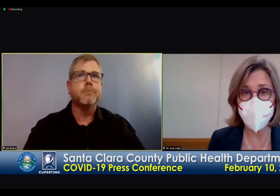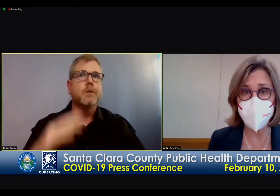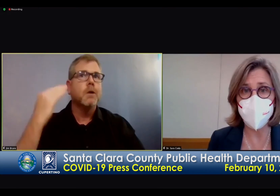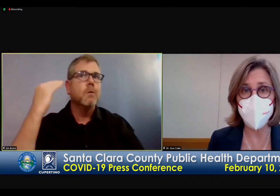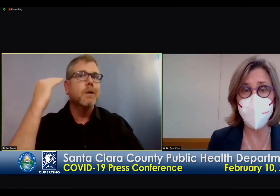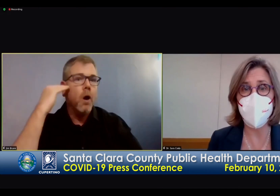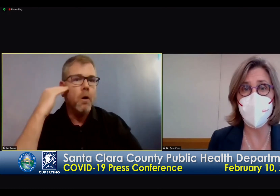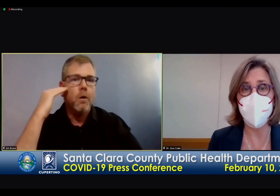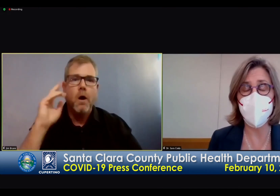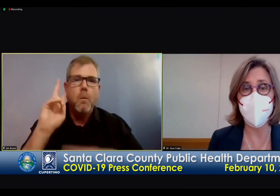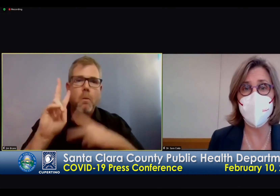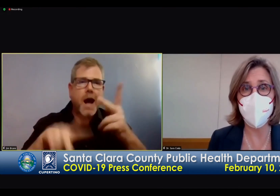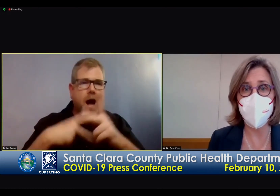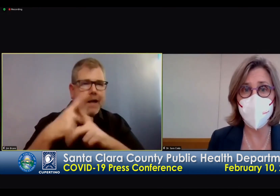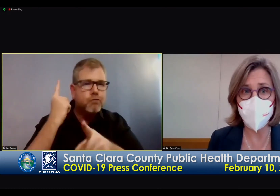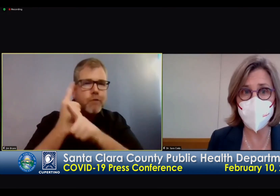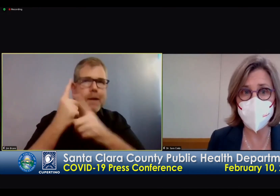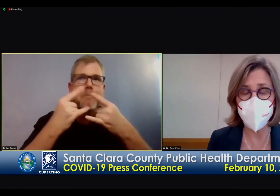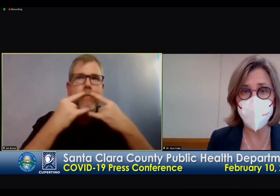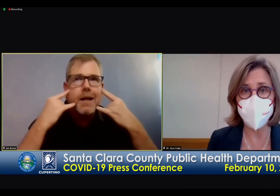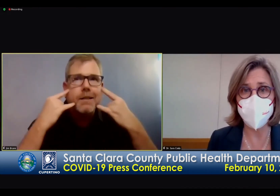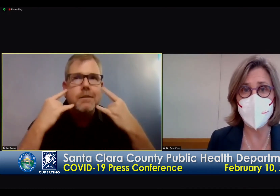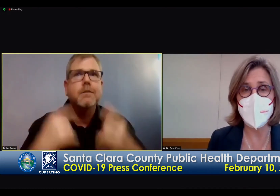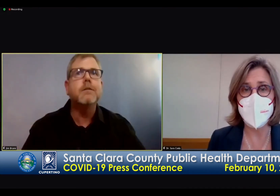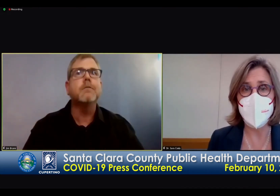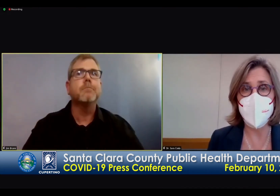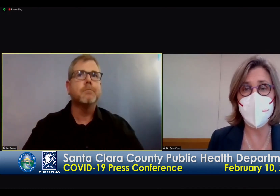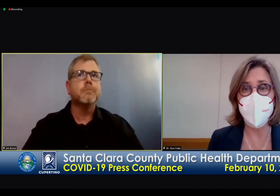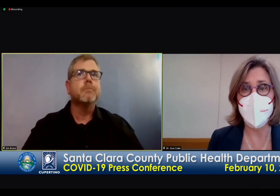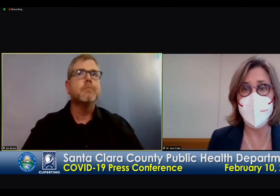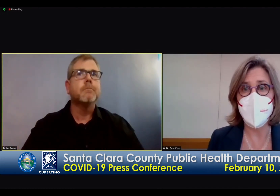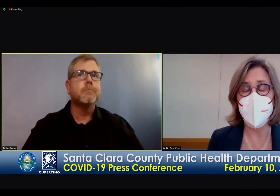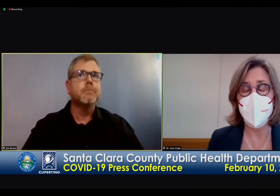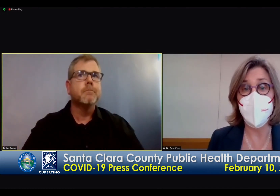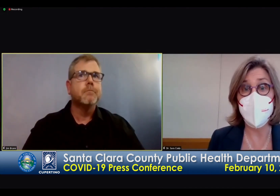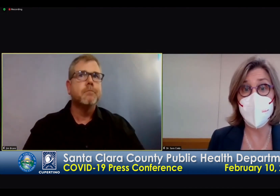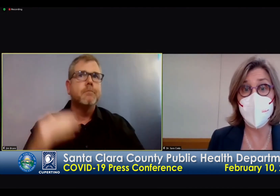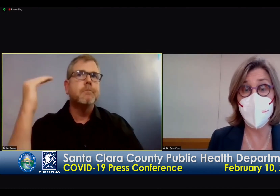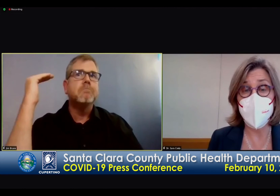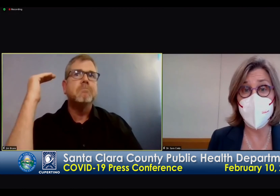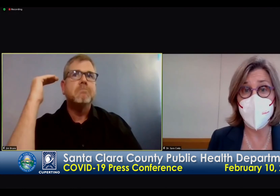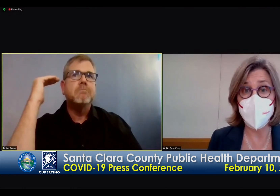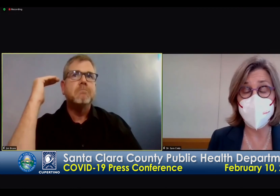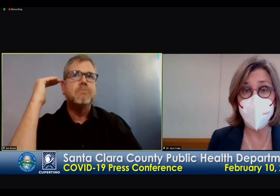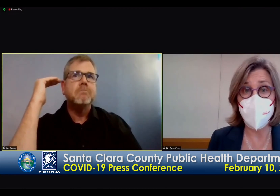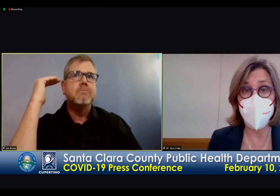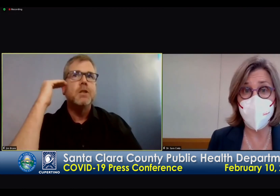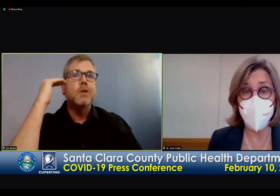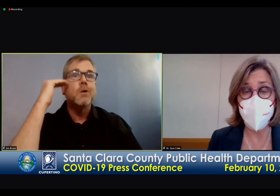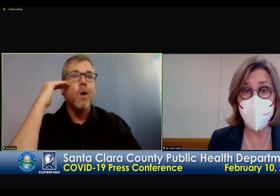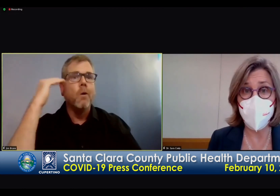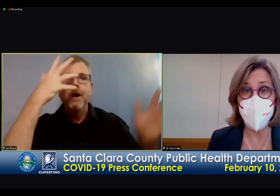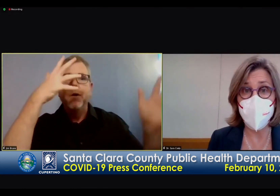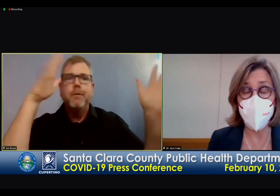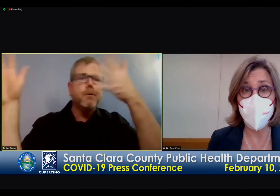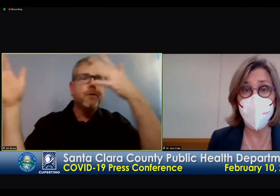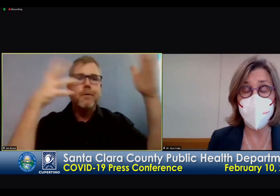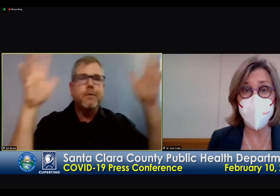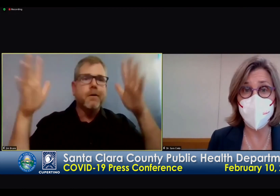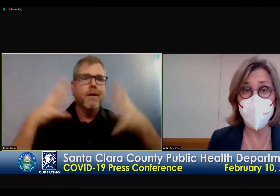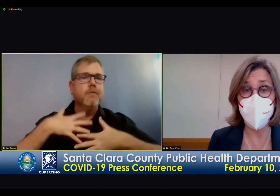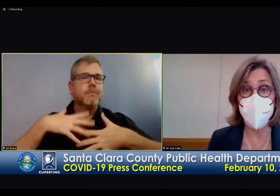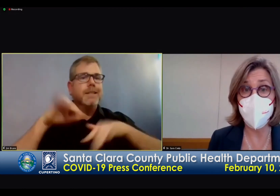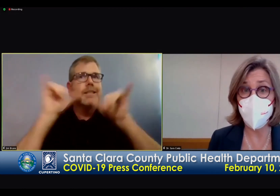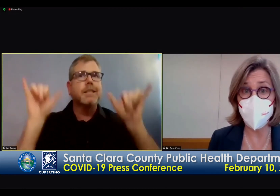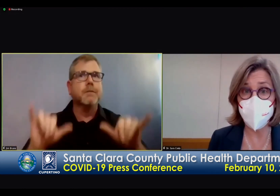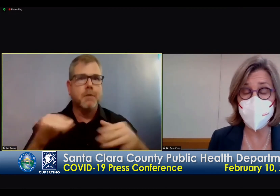ventilation is. We know how important filtration is. We know that a primary mode